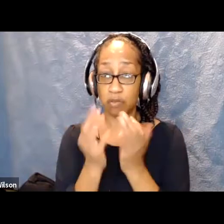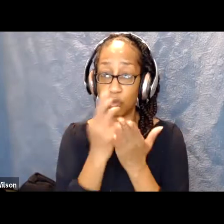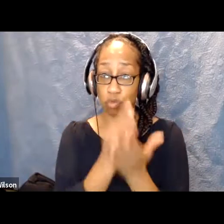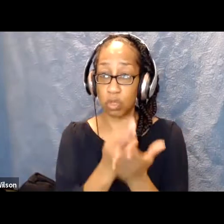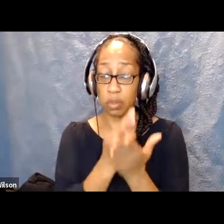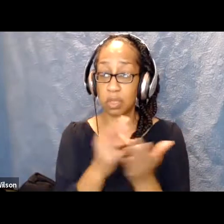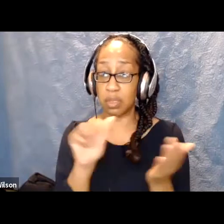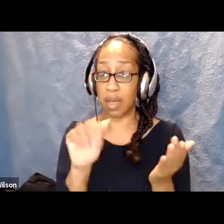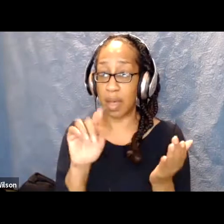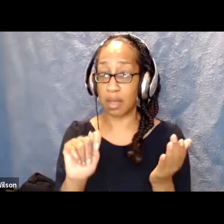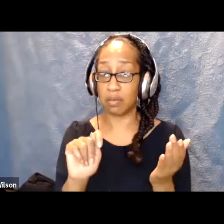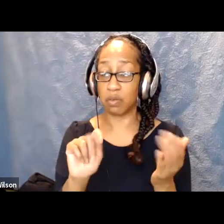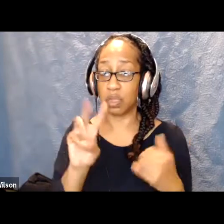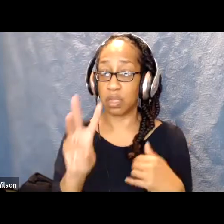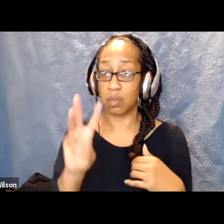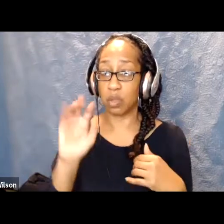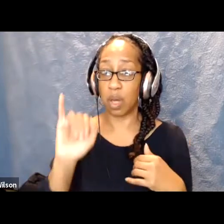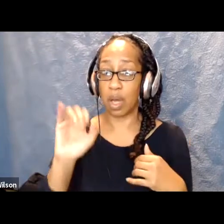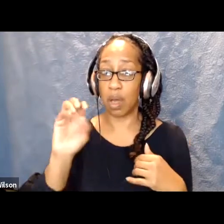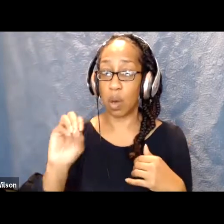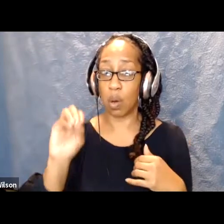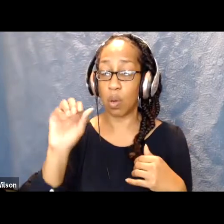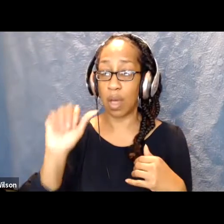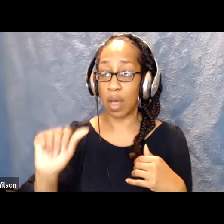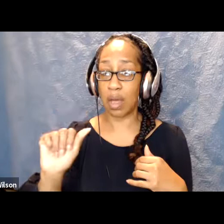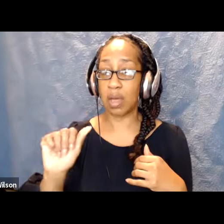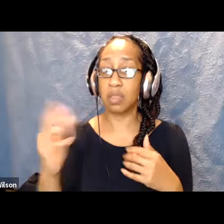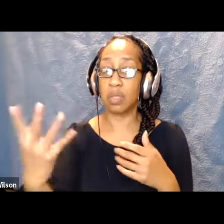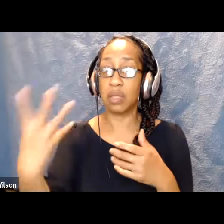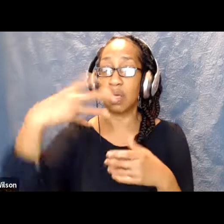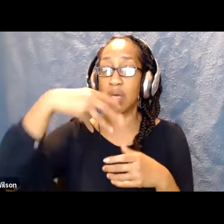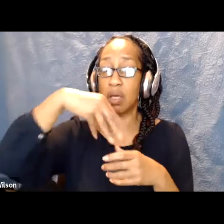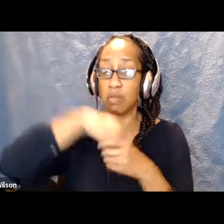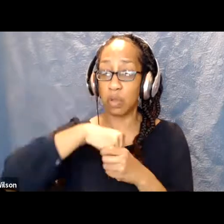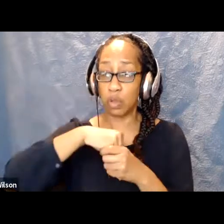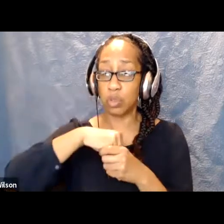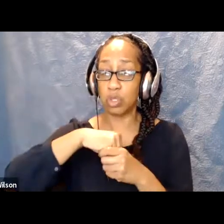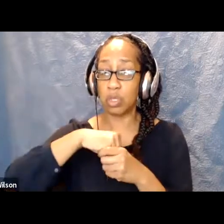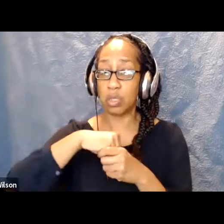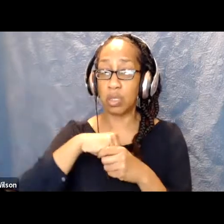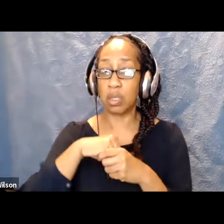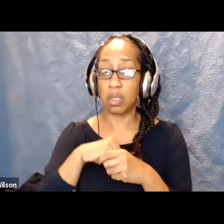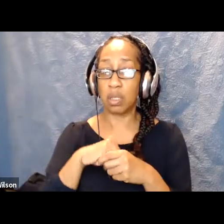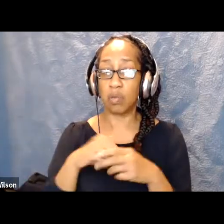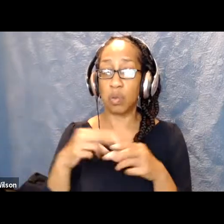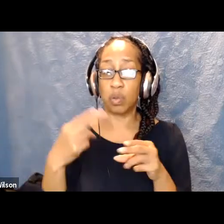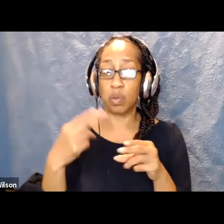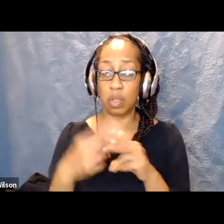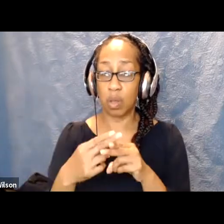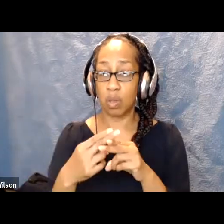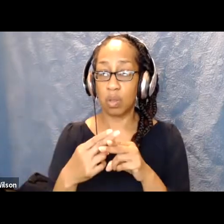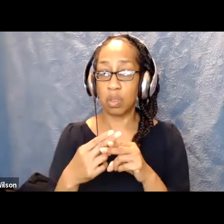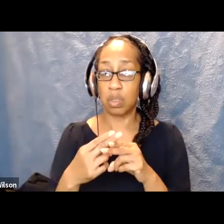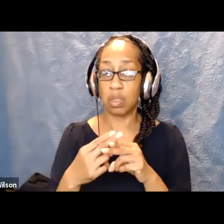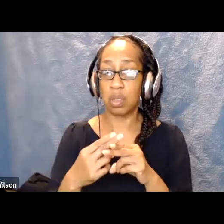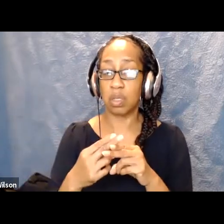by WIOA has been the inclusion of what we refer to in shorthand as